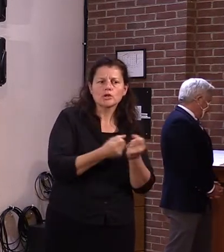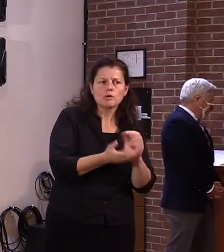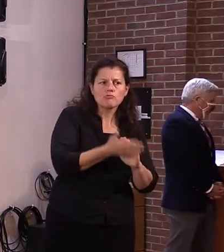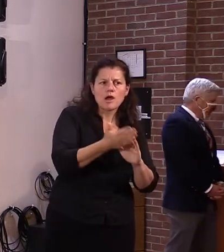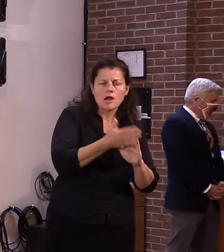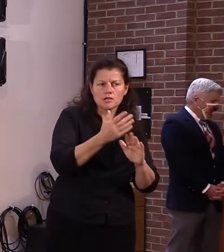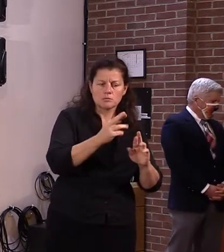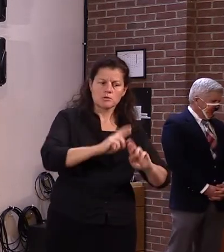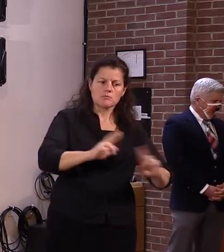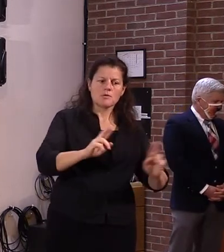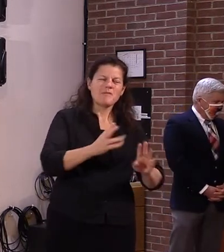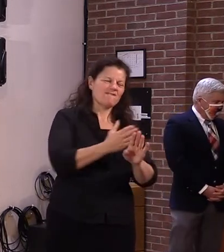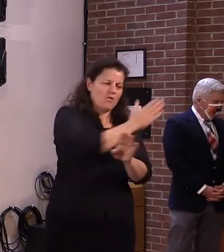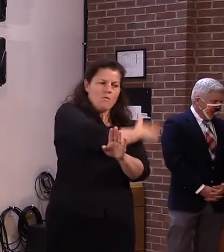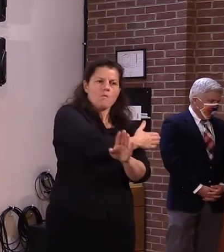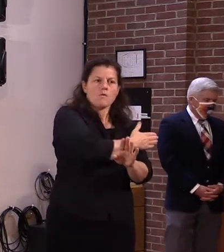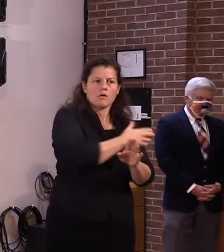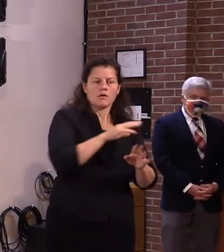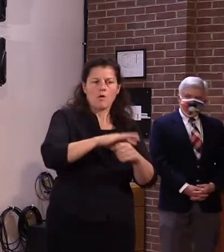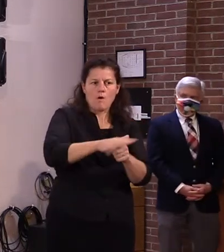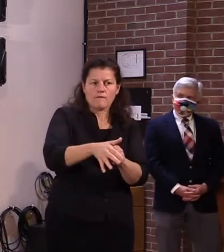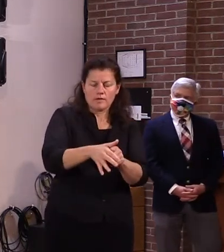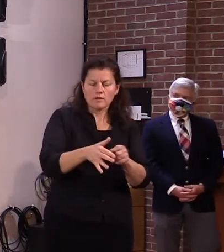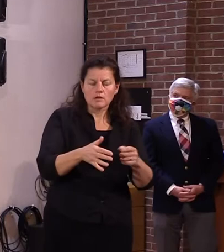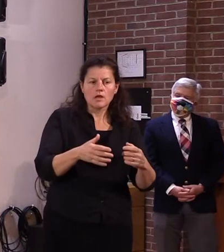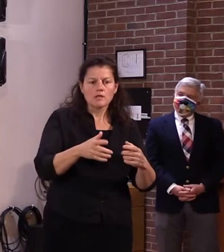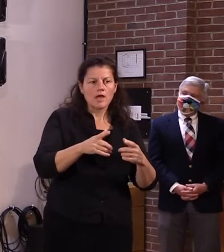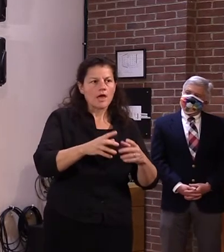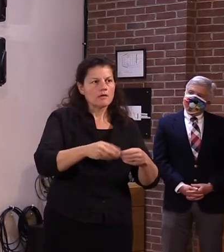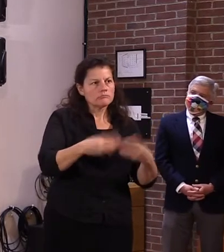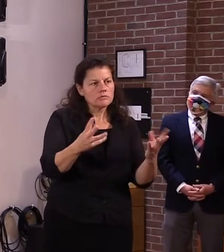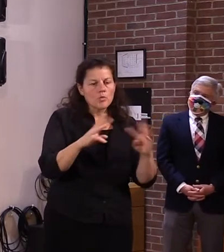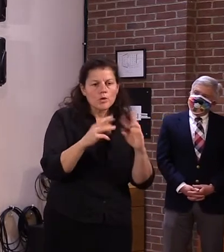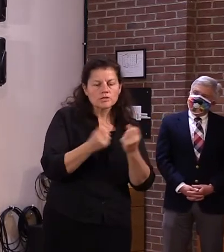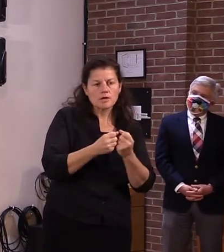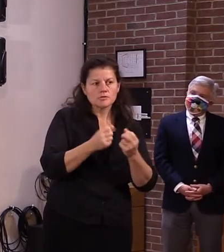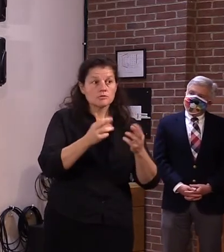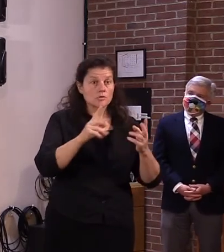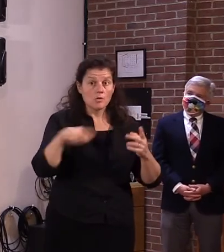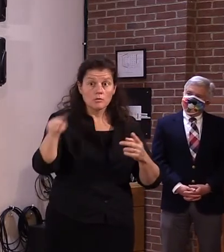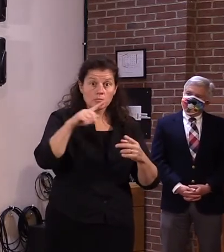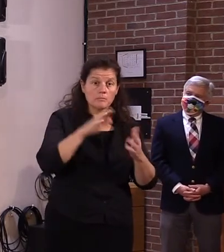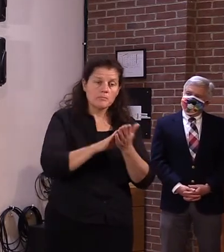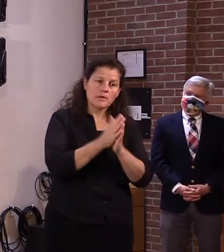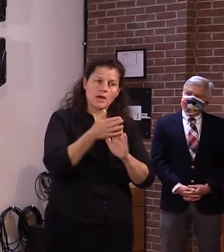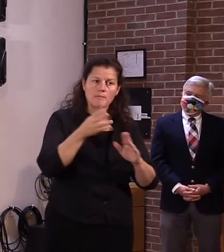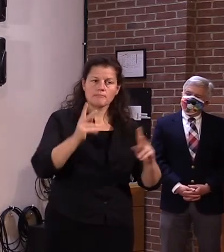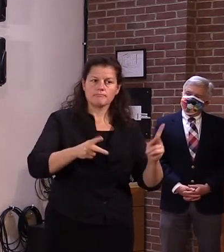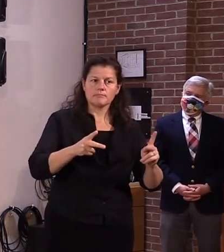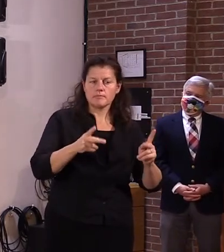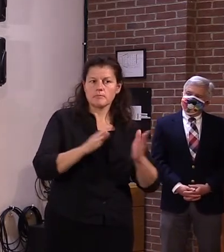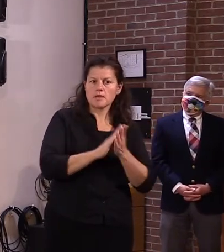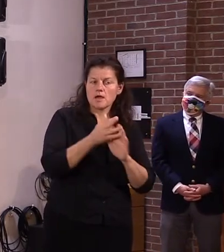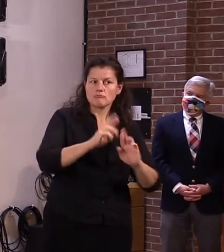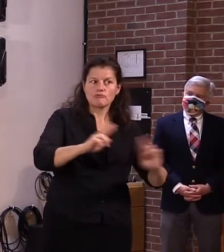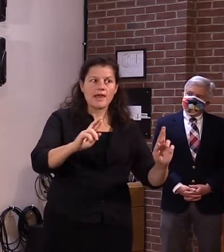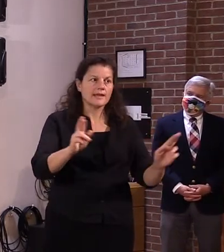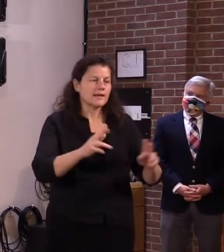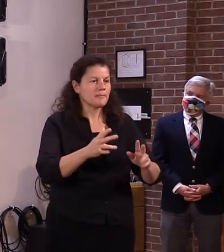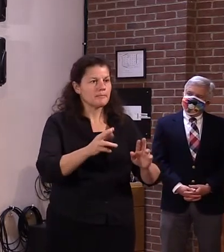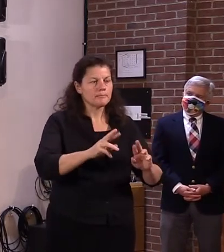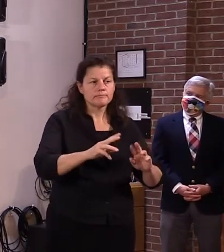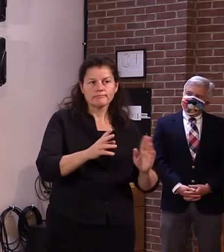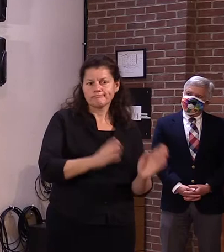to be prepared for something like this in the event that something like this happens. Yeah, no, you know, I think my final word on this